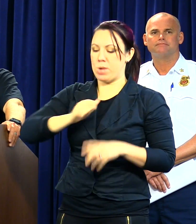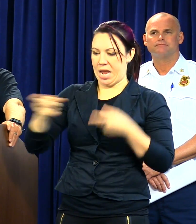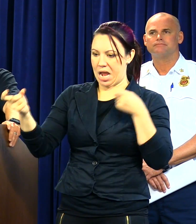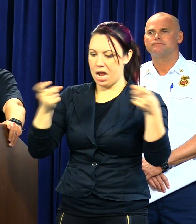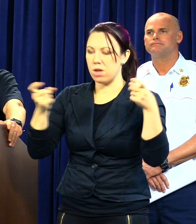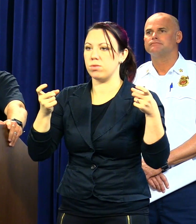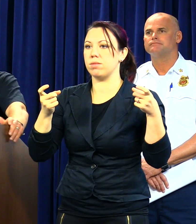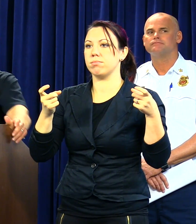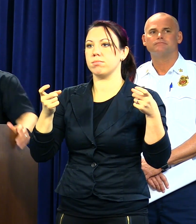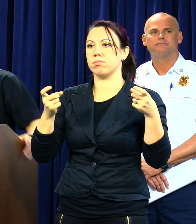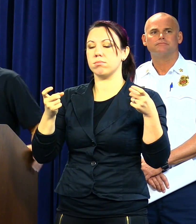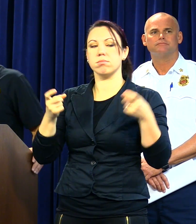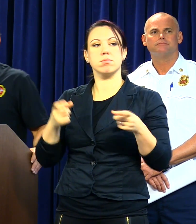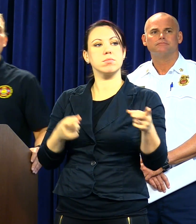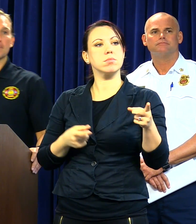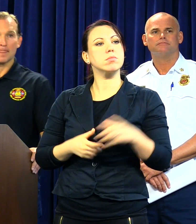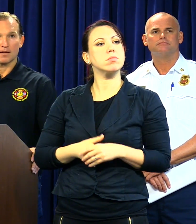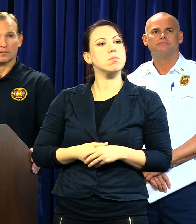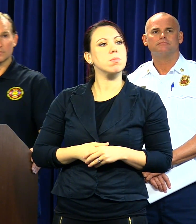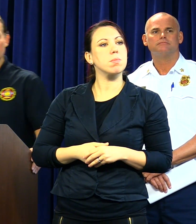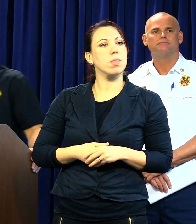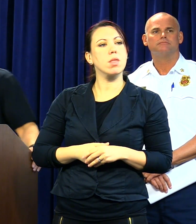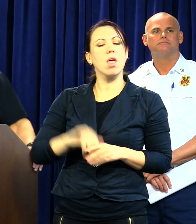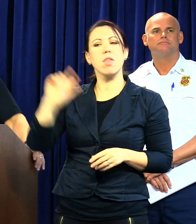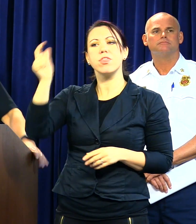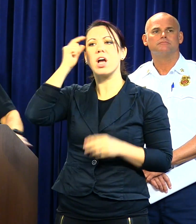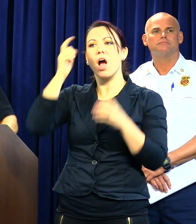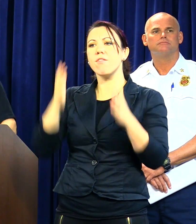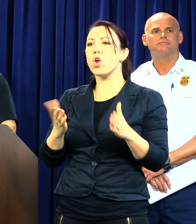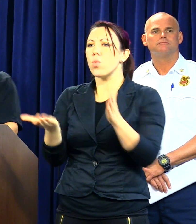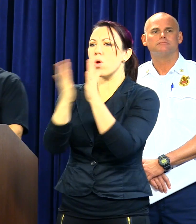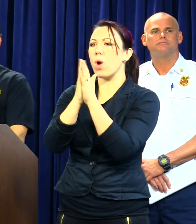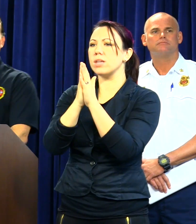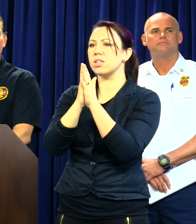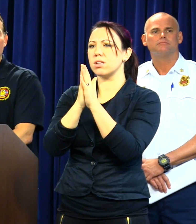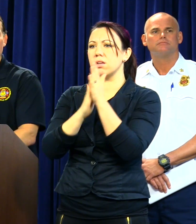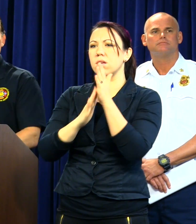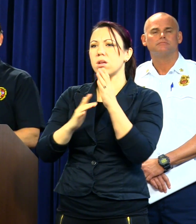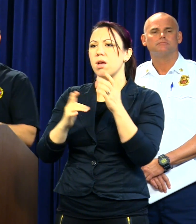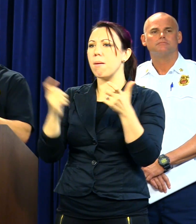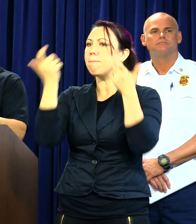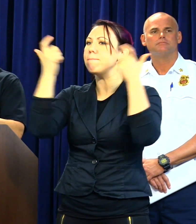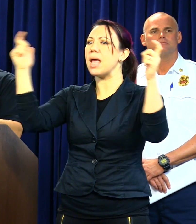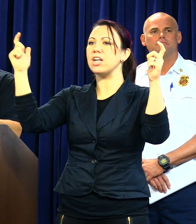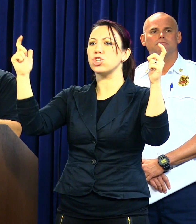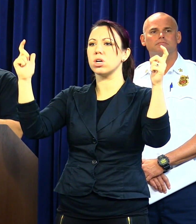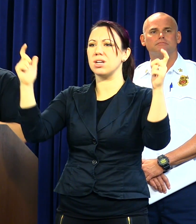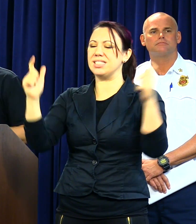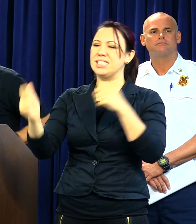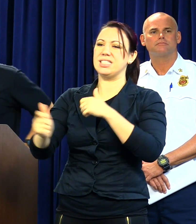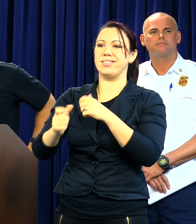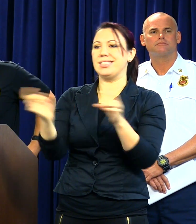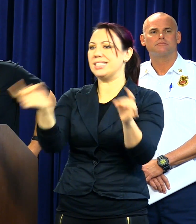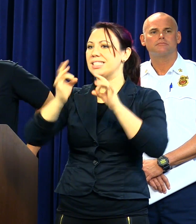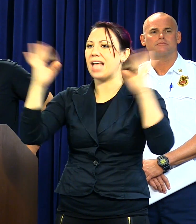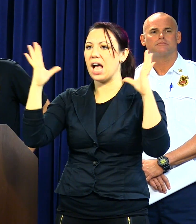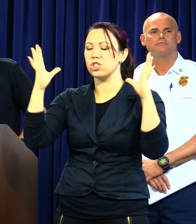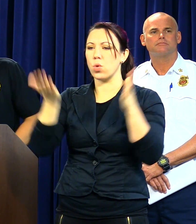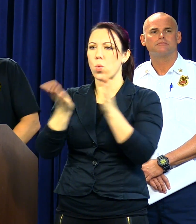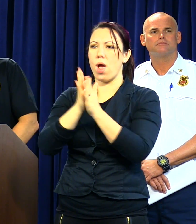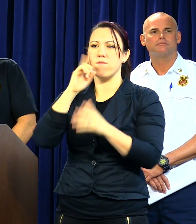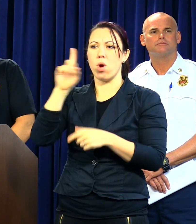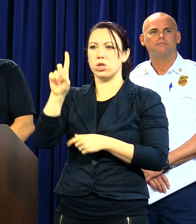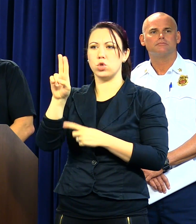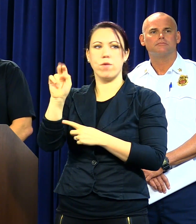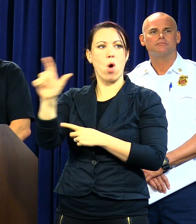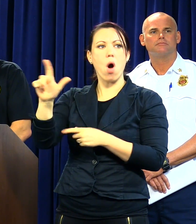a people. Mayor, the governor requested major disaster declaration for Duval County. He got the first